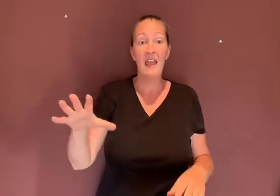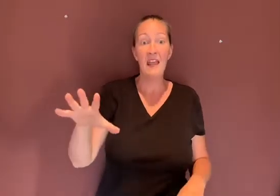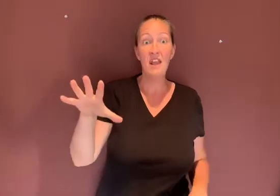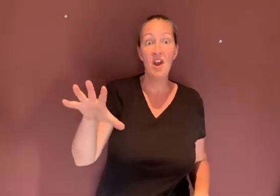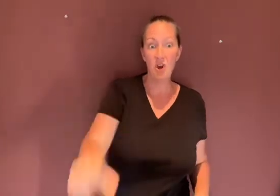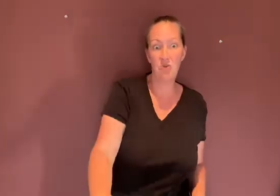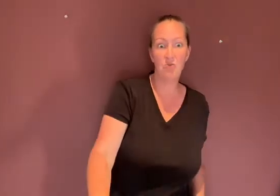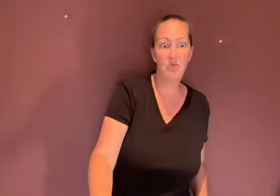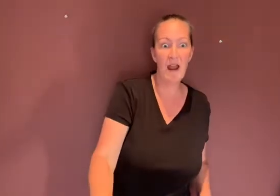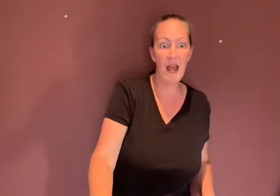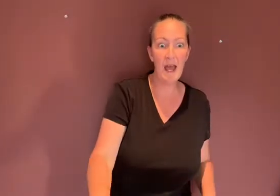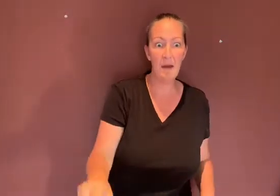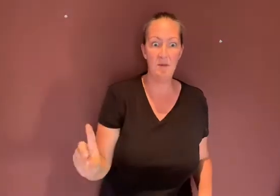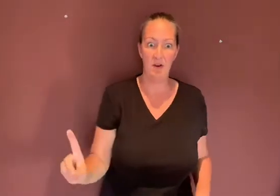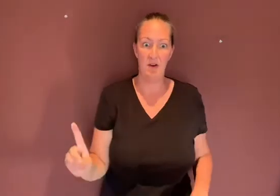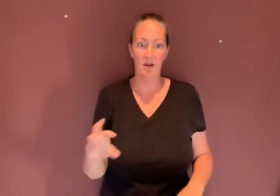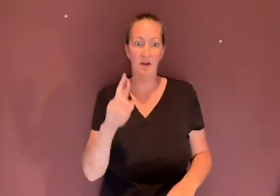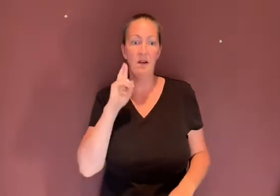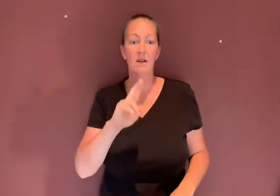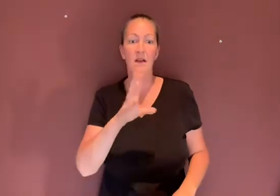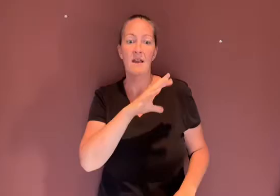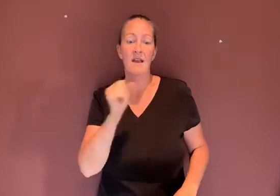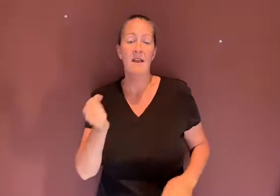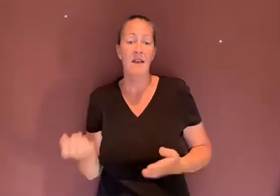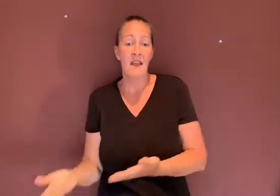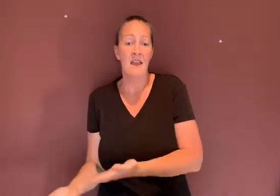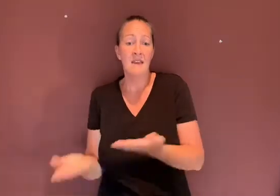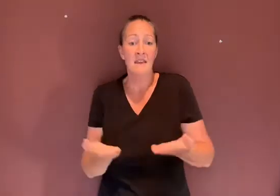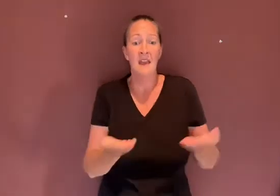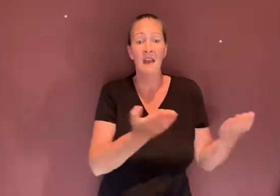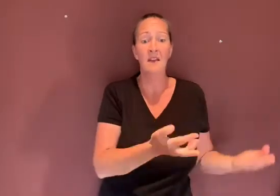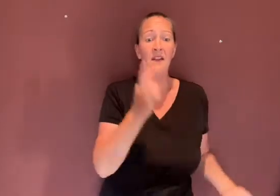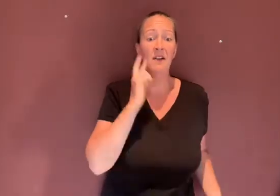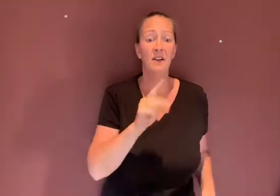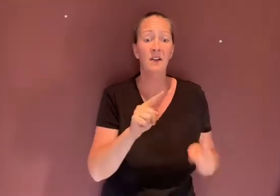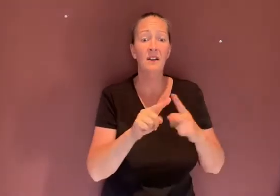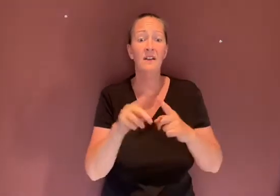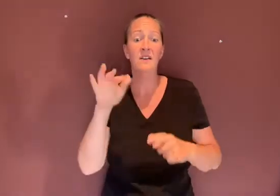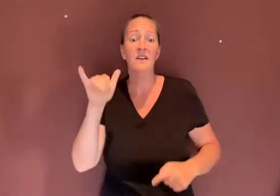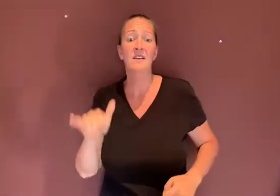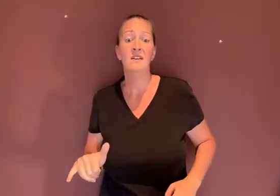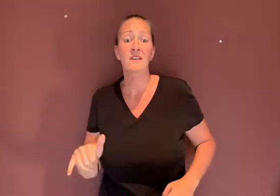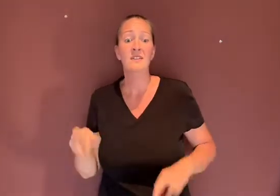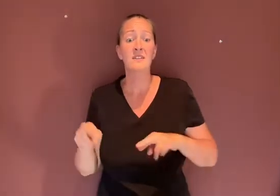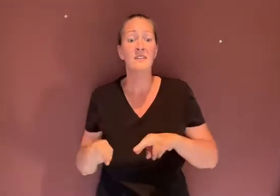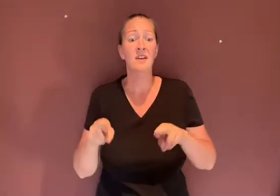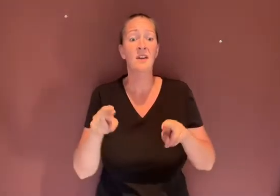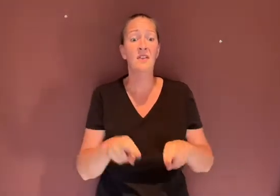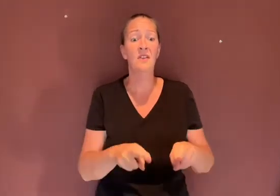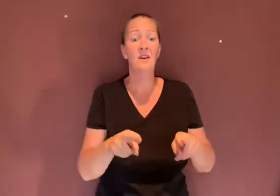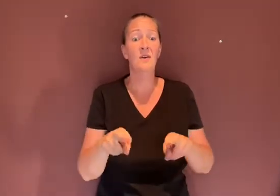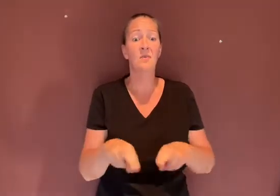they grabbed her and carried her to the